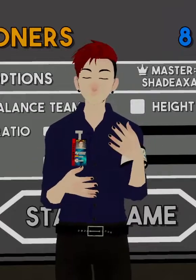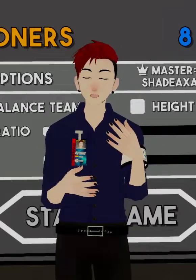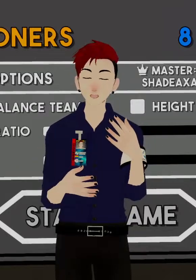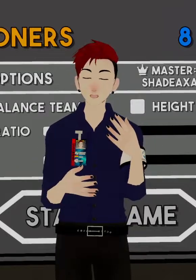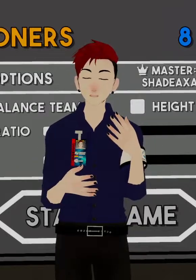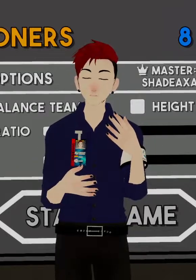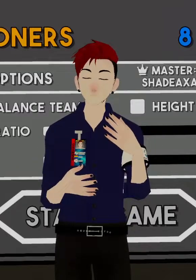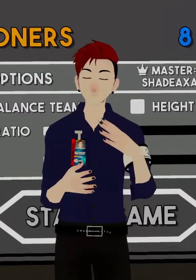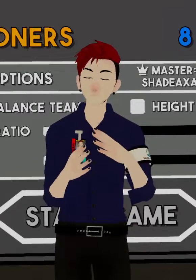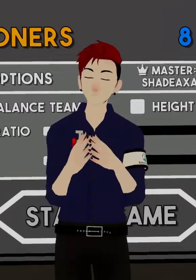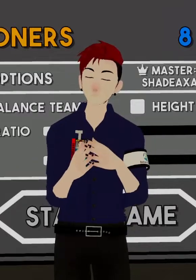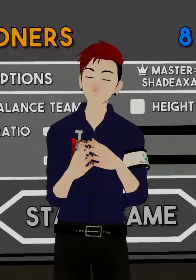And